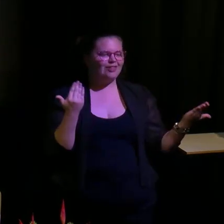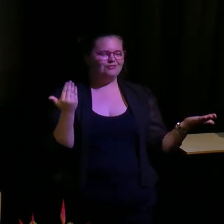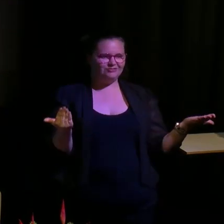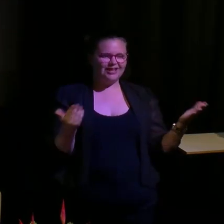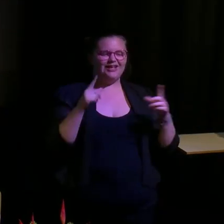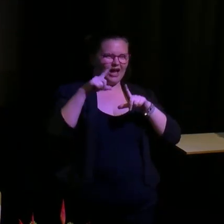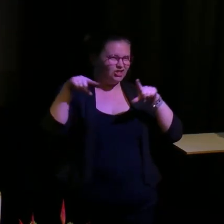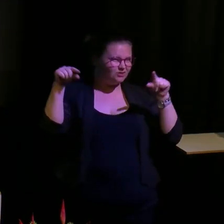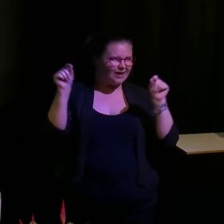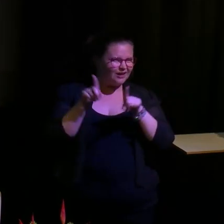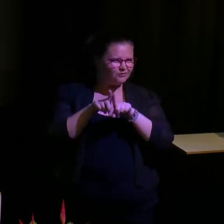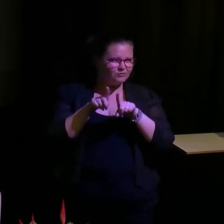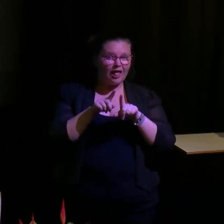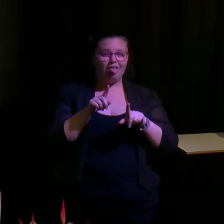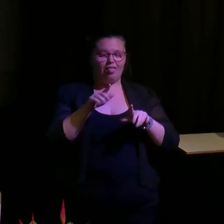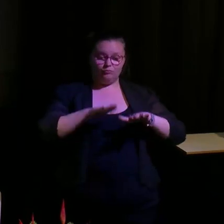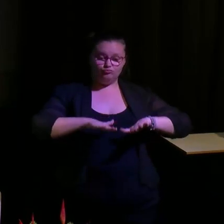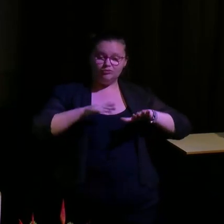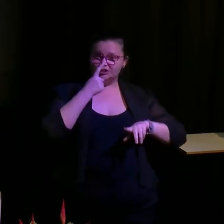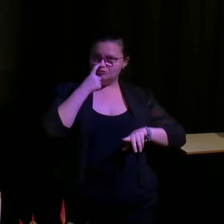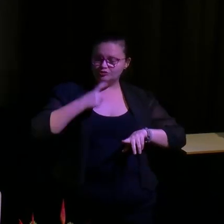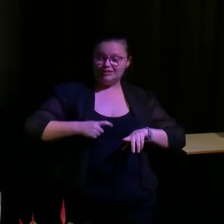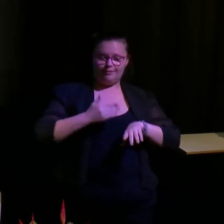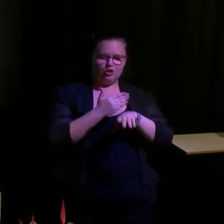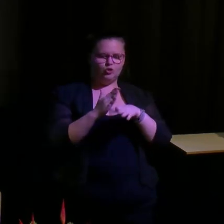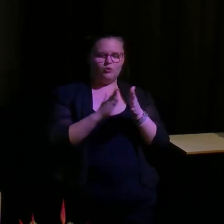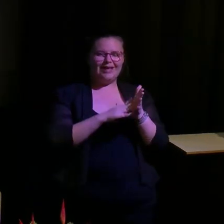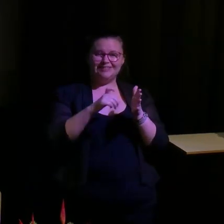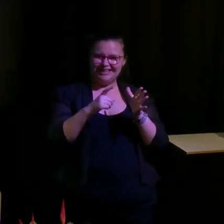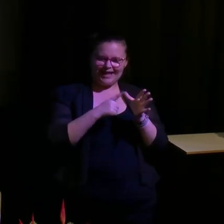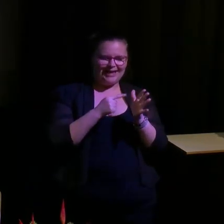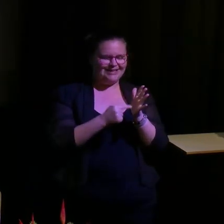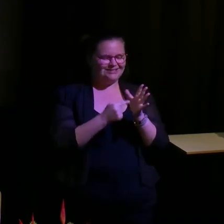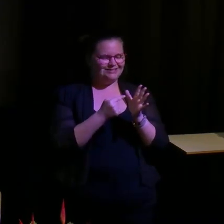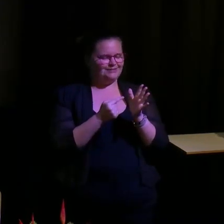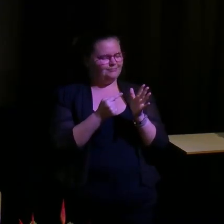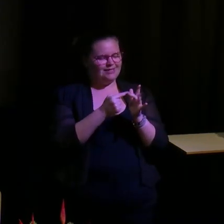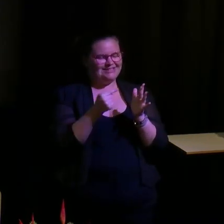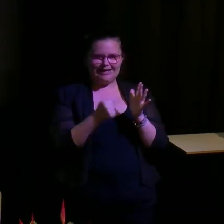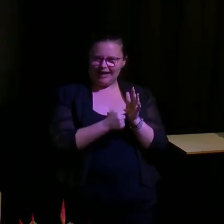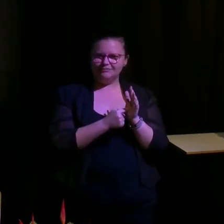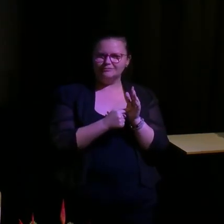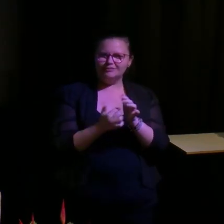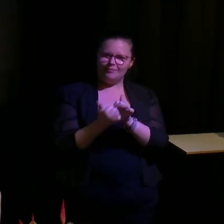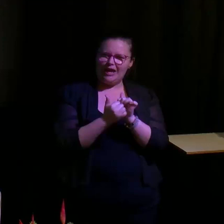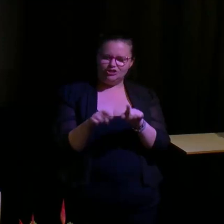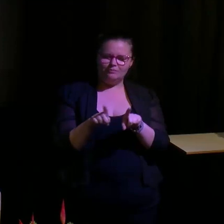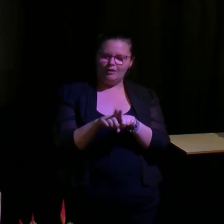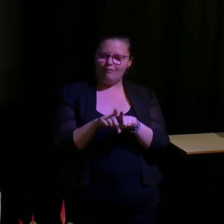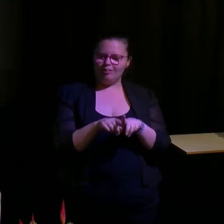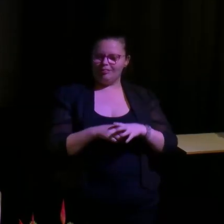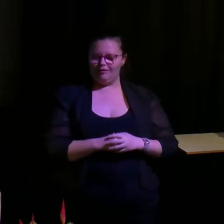Fine Arts Museum, the British Museum, and in the new MCA and Tate collection partnership.